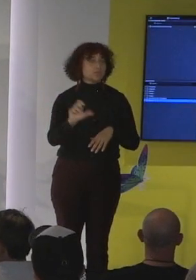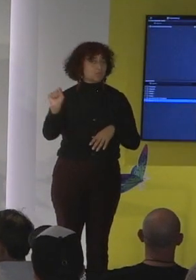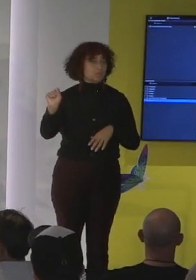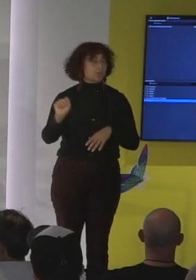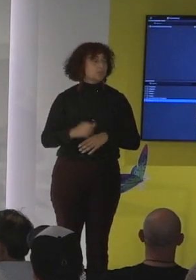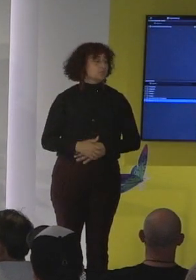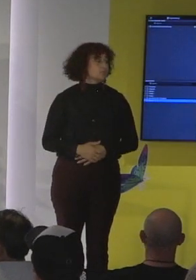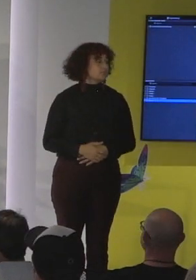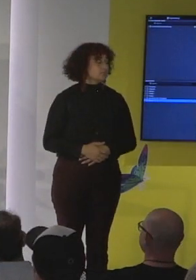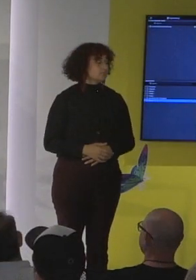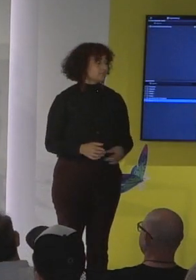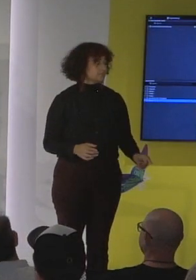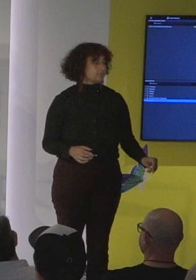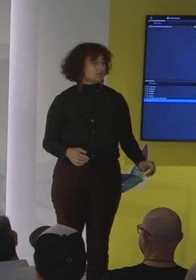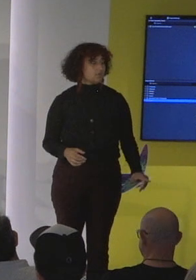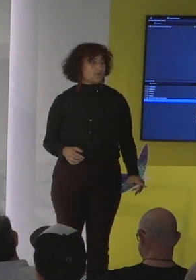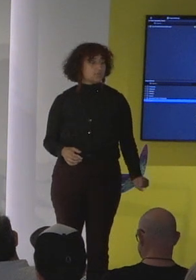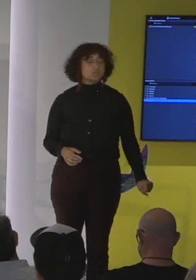Woo, yeah.